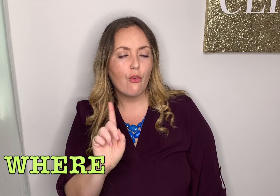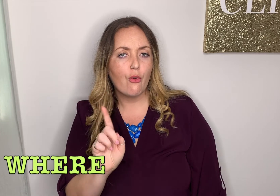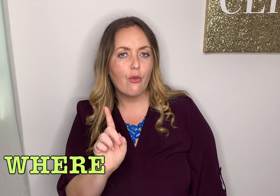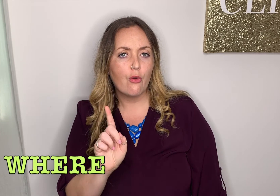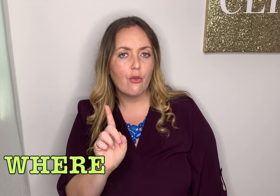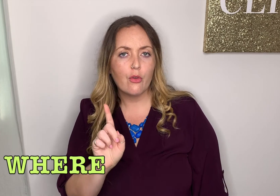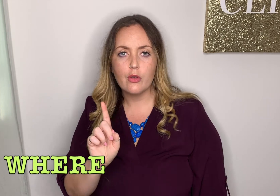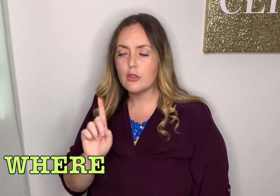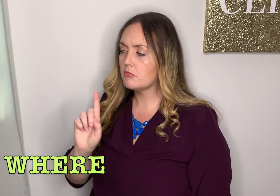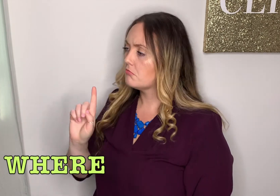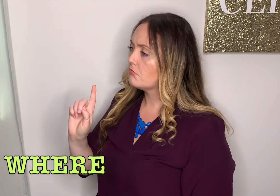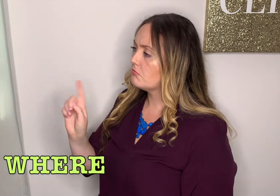where,